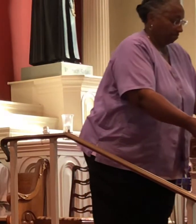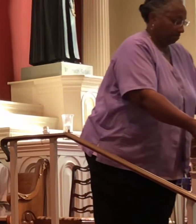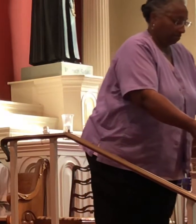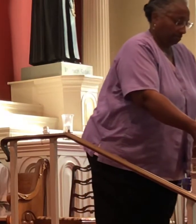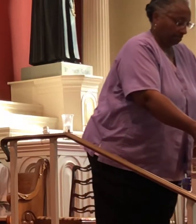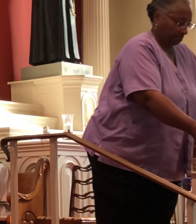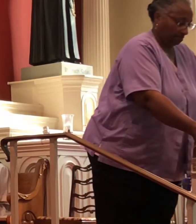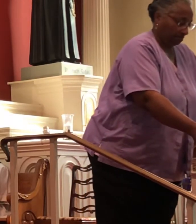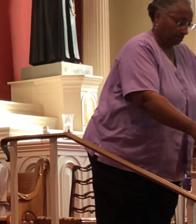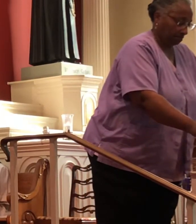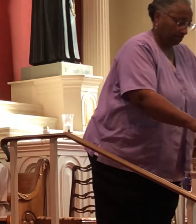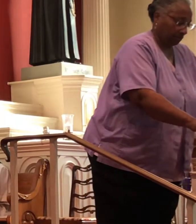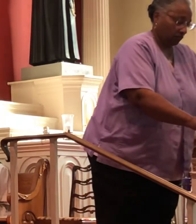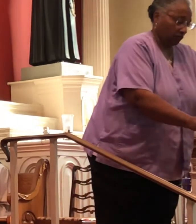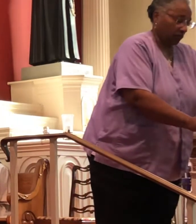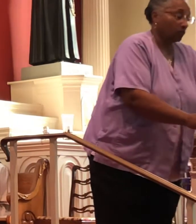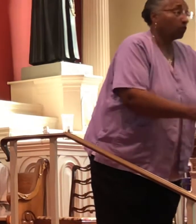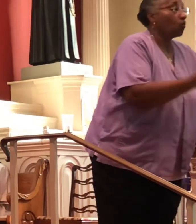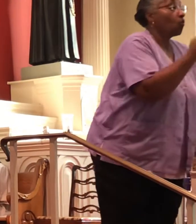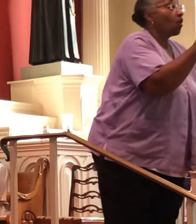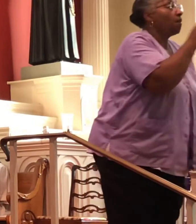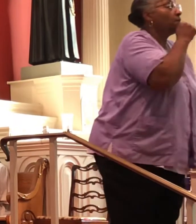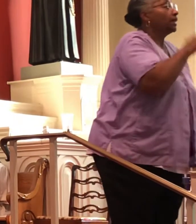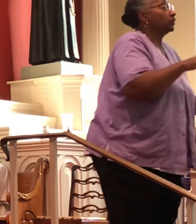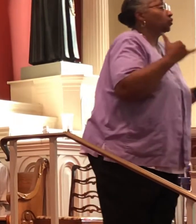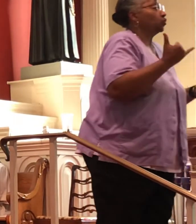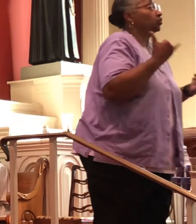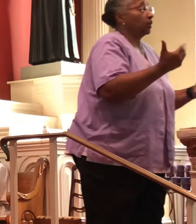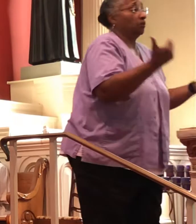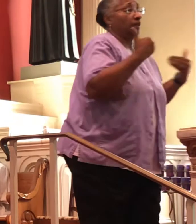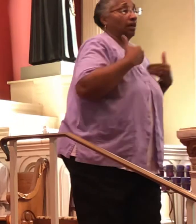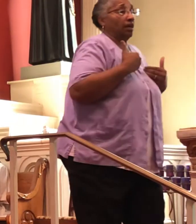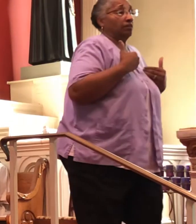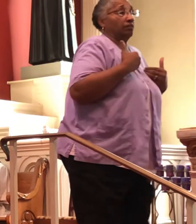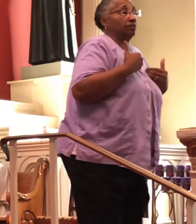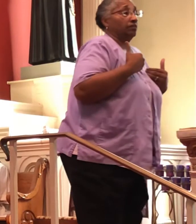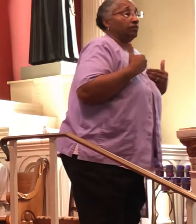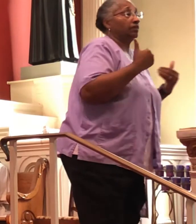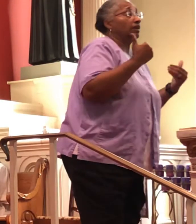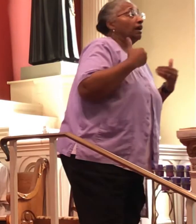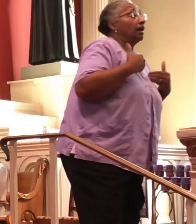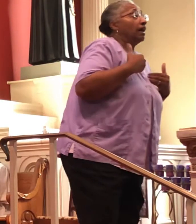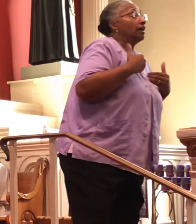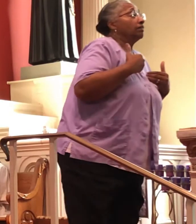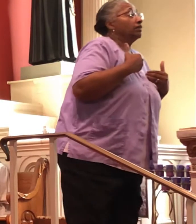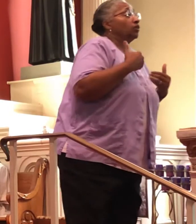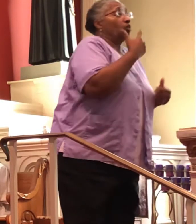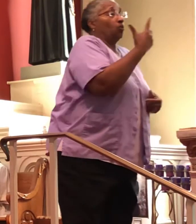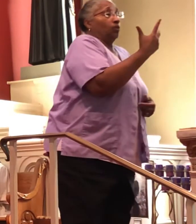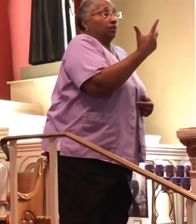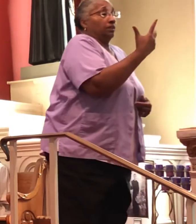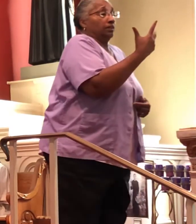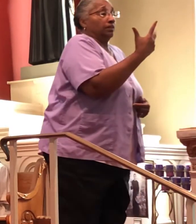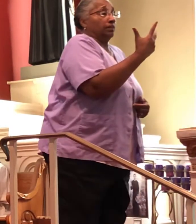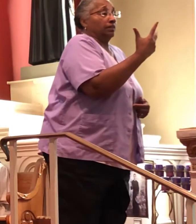One of the blessings that we have today is that in our congregation we have three of